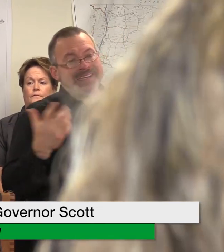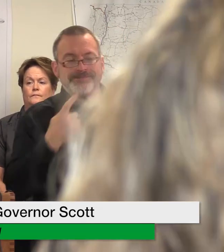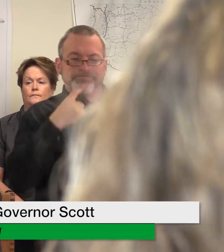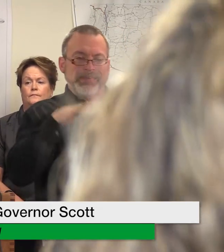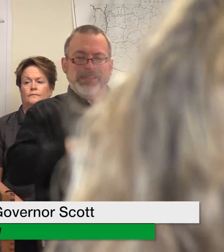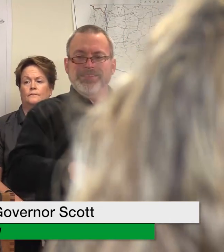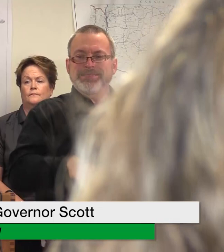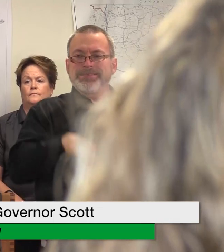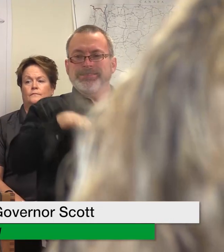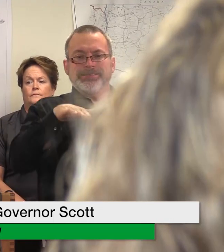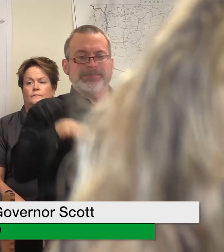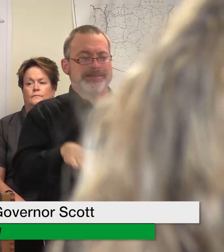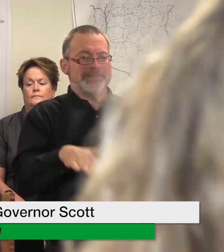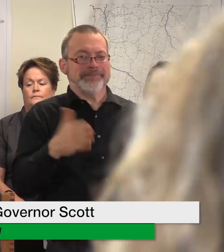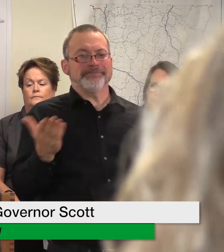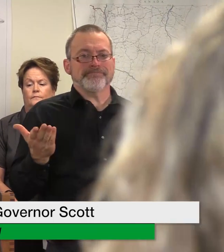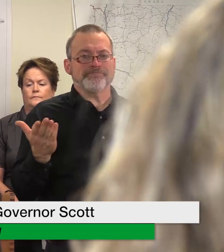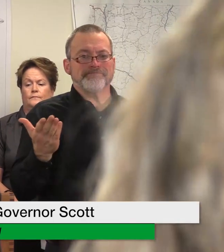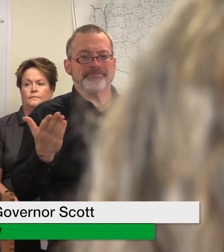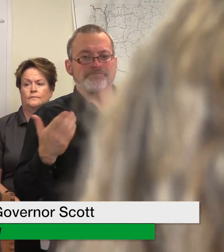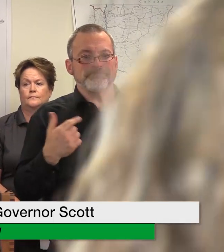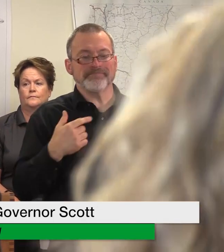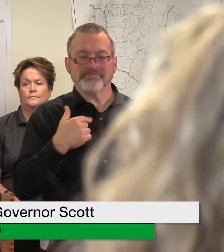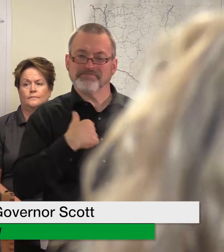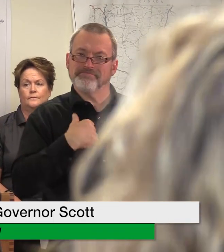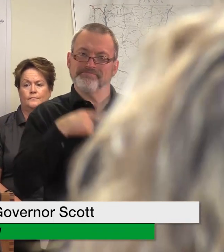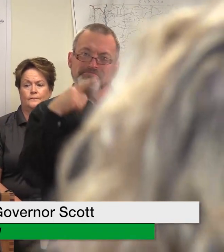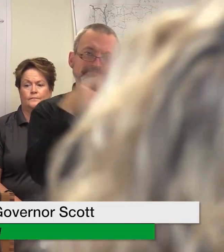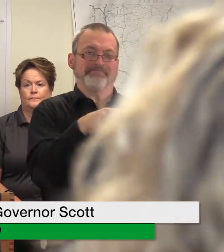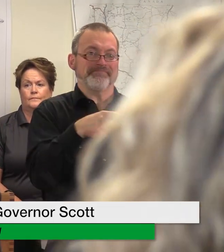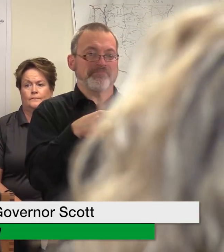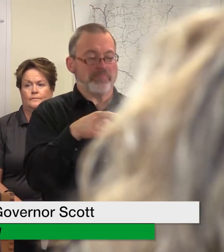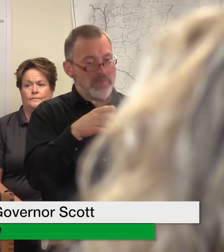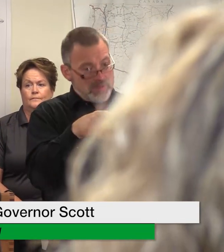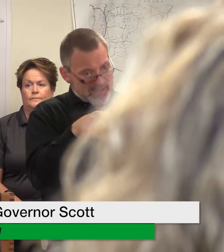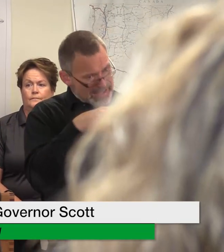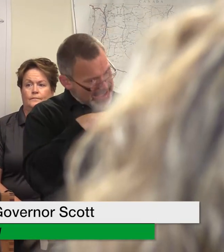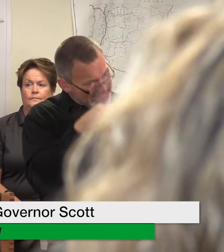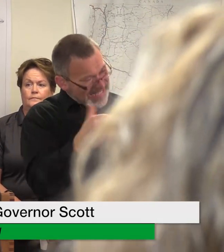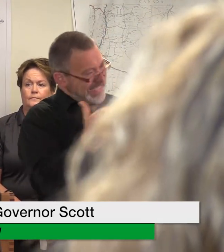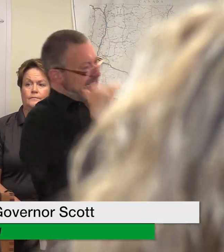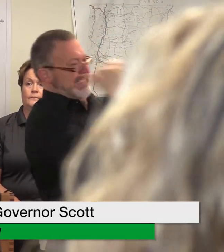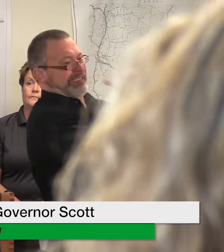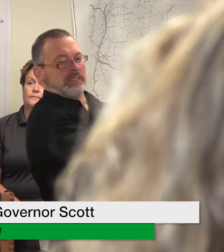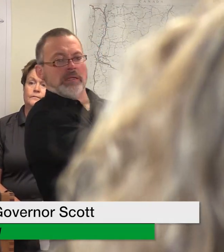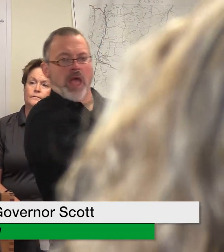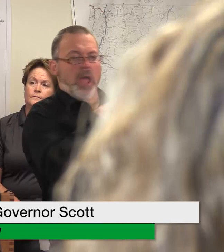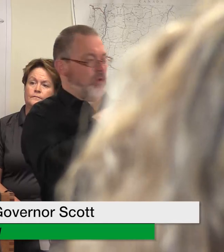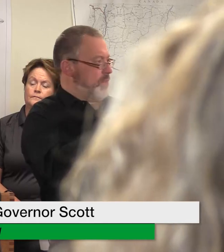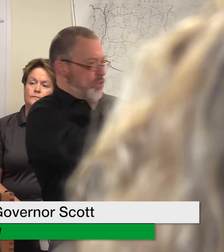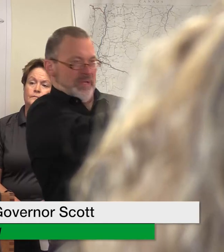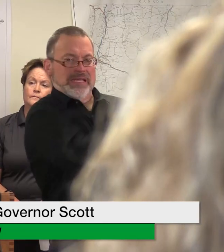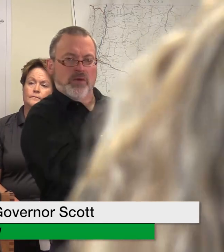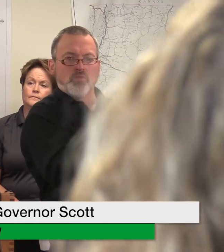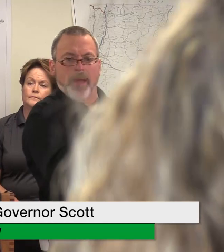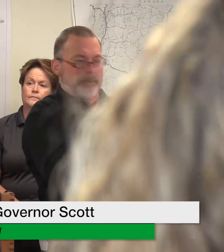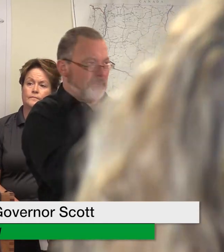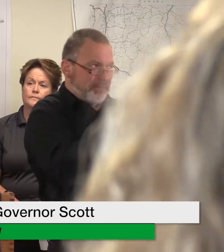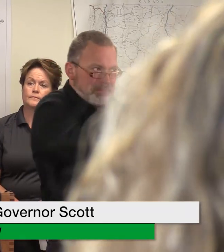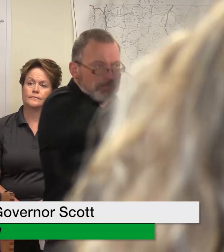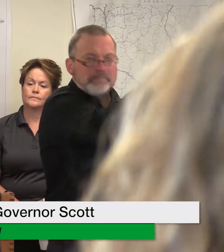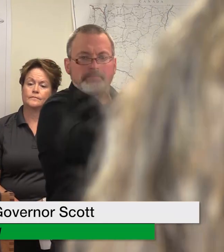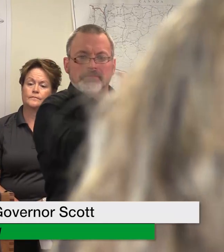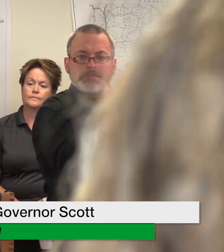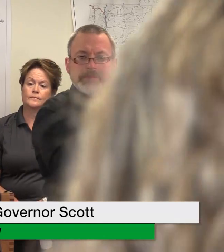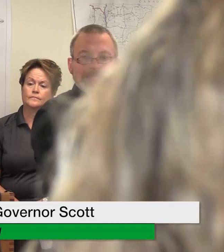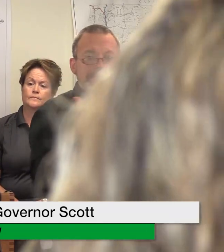to, that's why I keep leaning on our congressional delegation for a supplemental bill, because I think there are going to have to be some